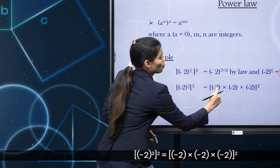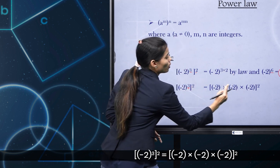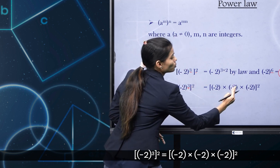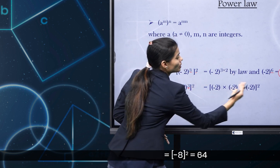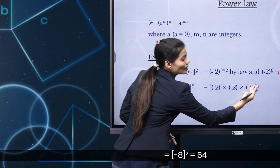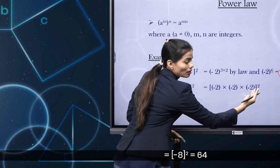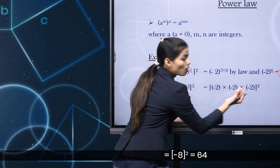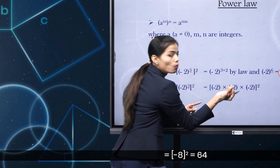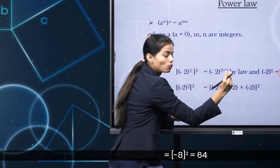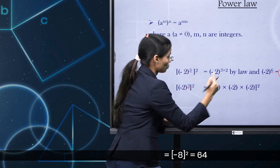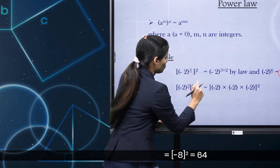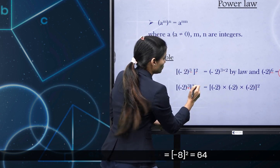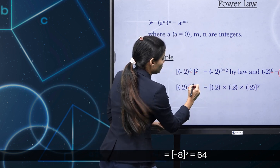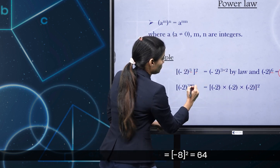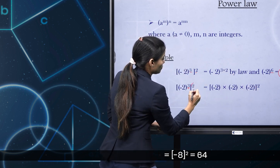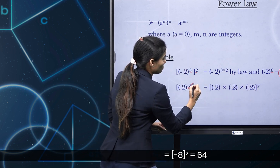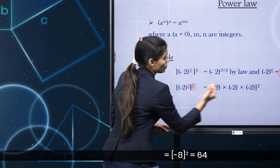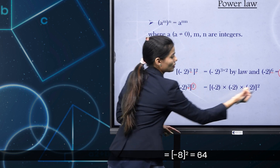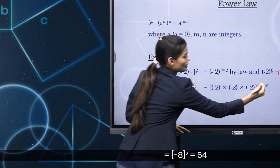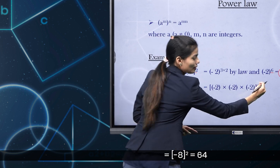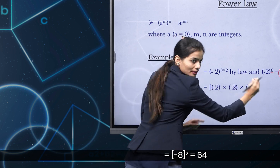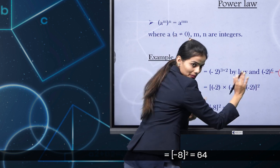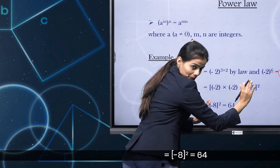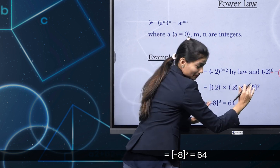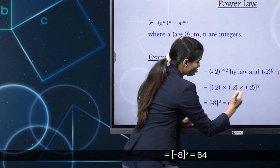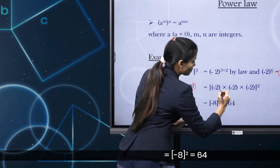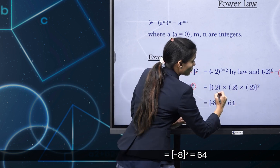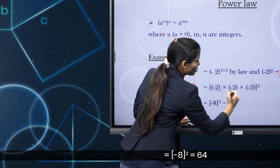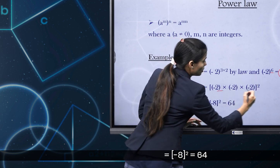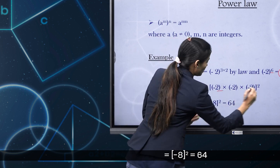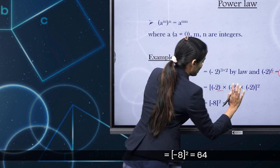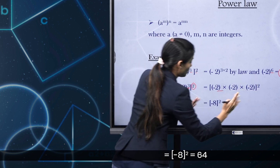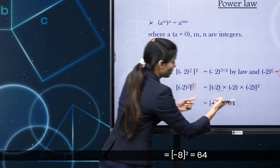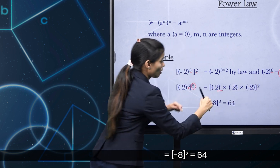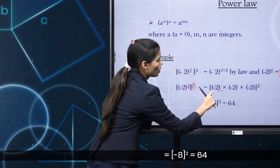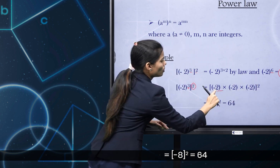2 is equal to minus 8 to the power 2 is equal to 64.